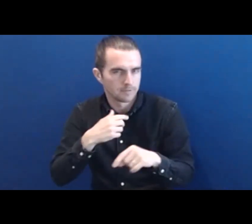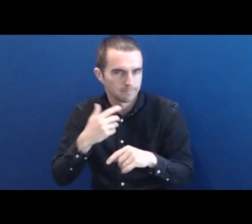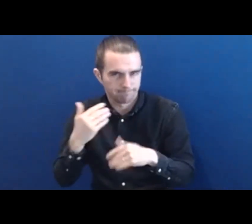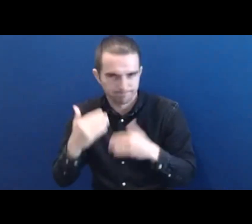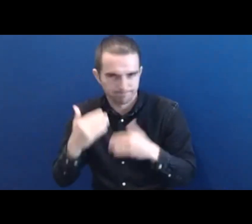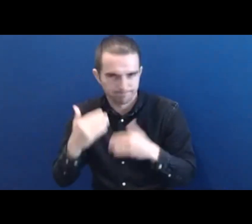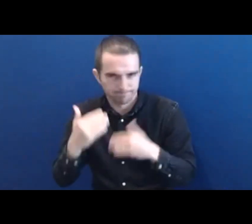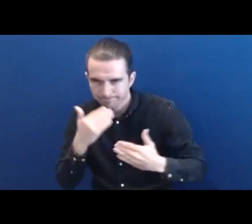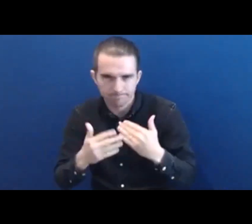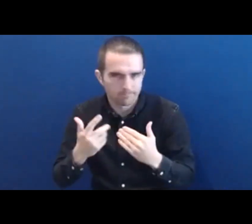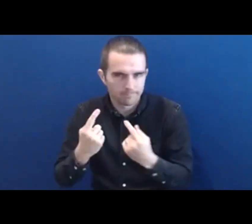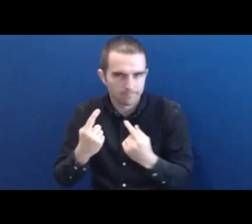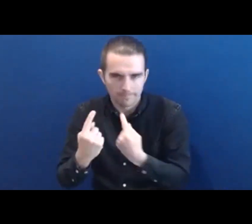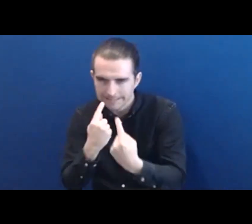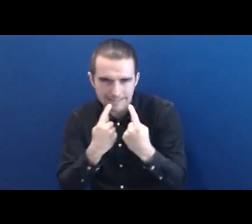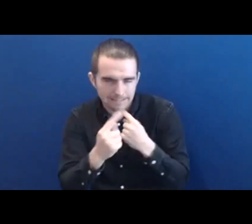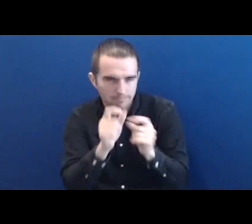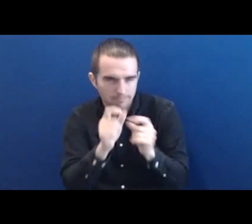realization that person disabilities, we